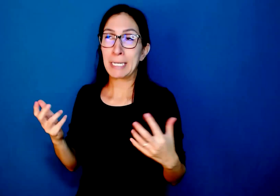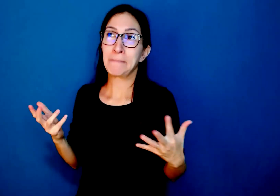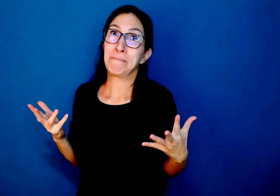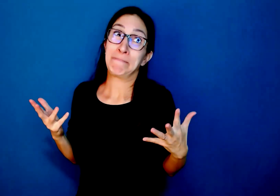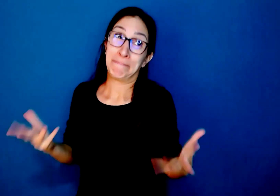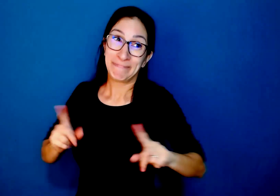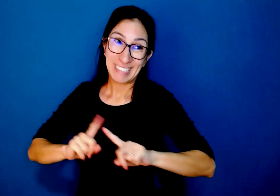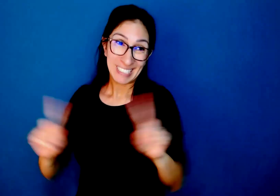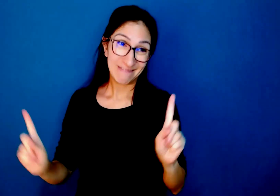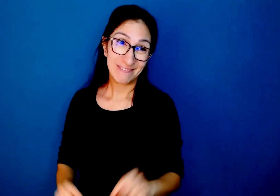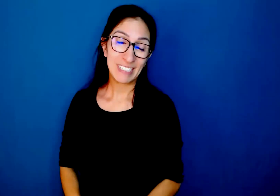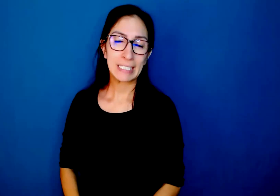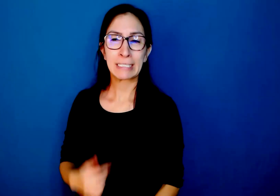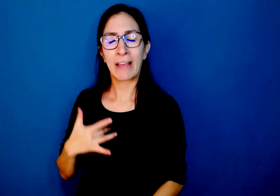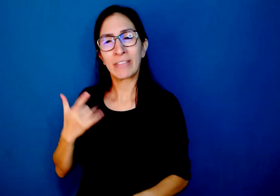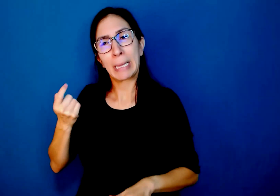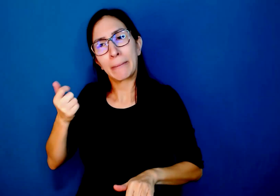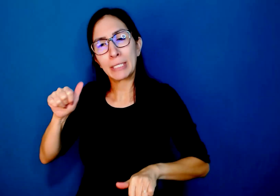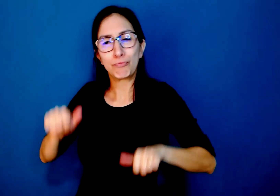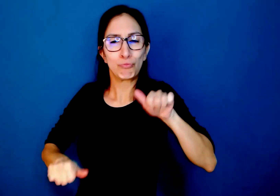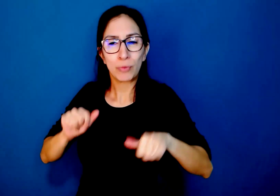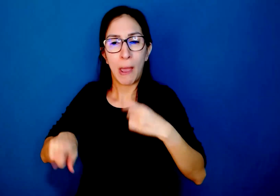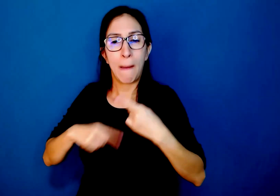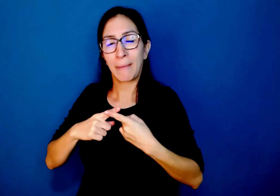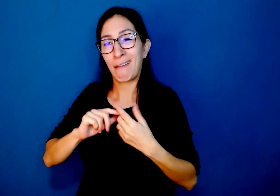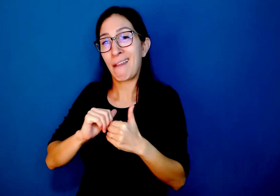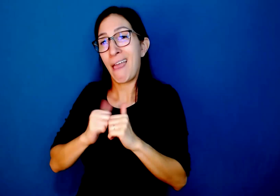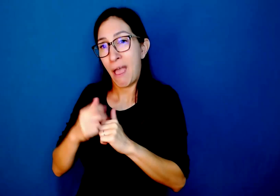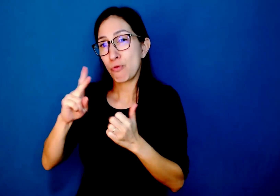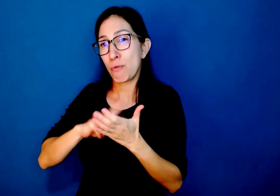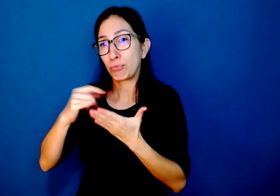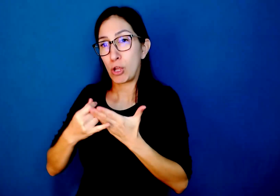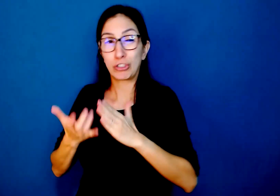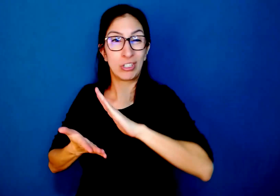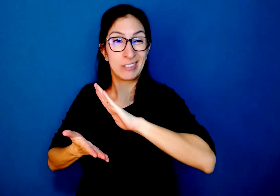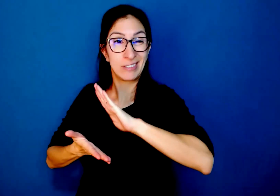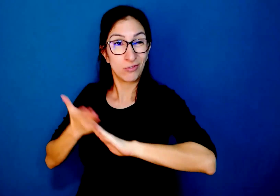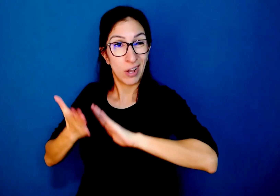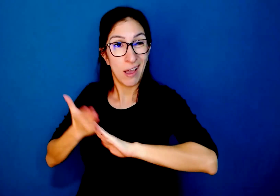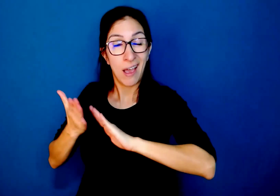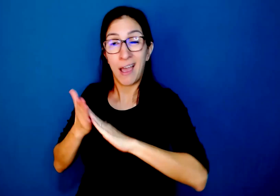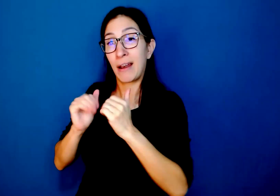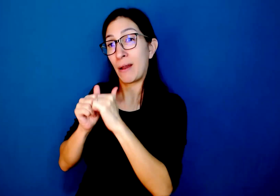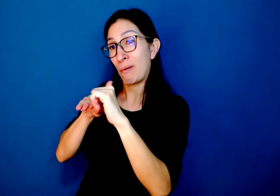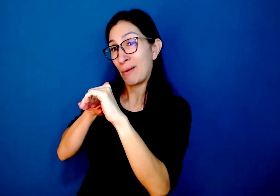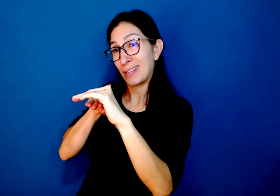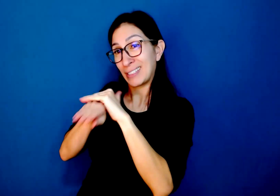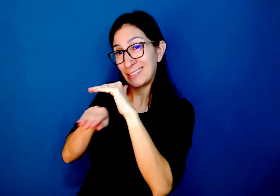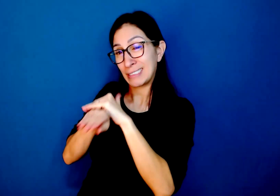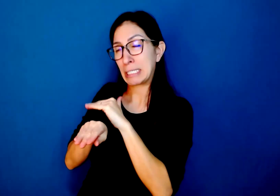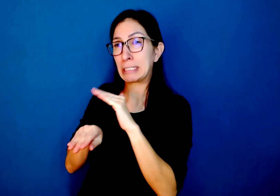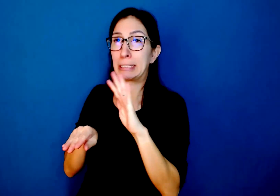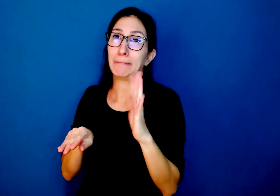doubts about the way the project is run and the way accessibility is sometimes seemed